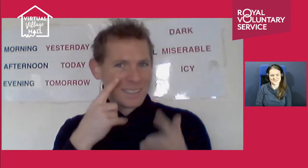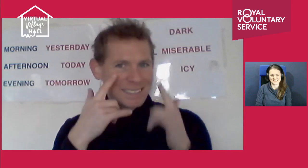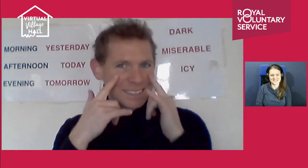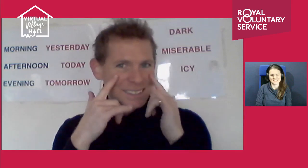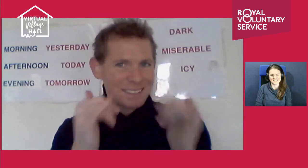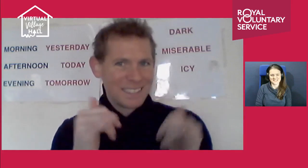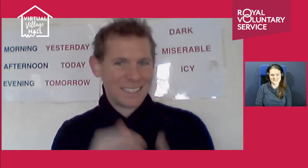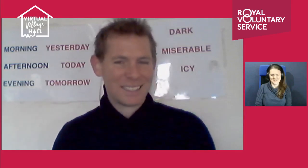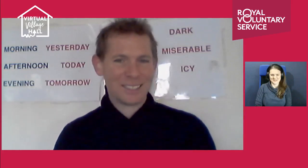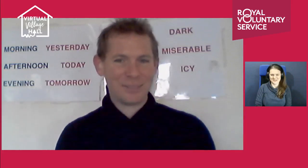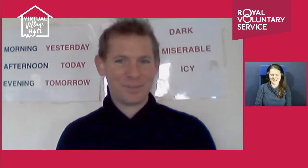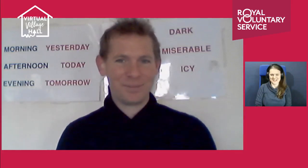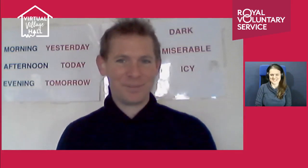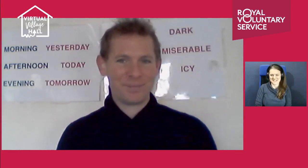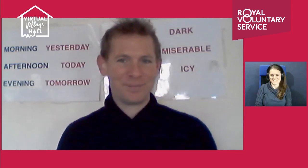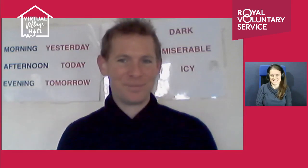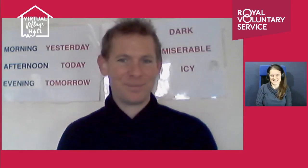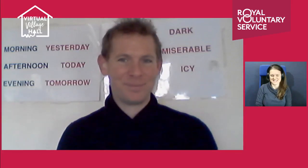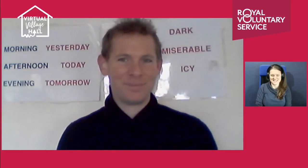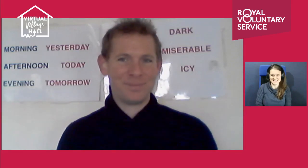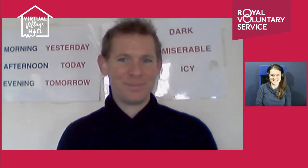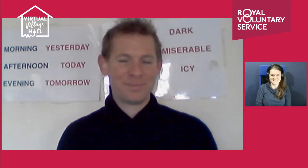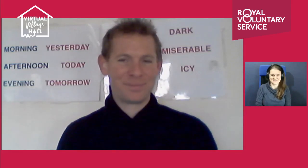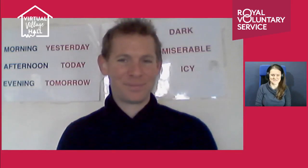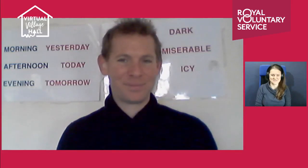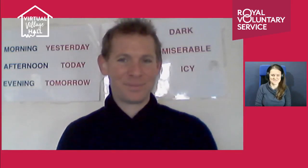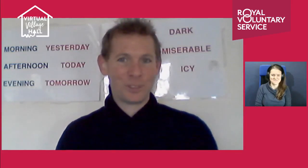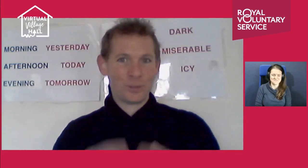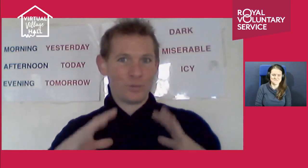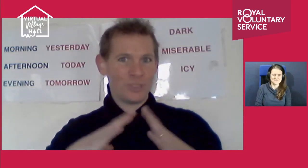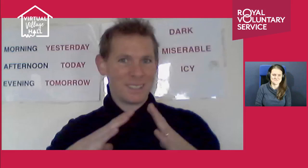All right. Now let's test you.